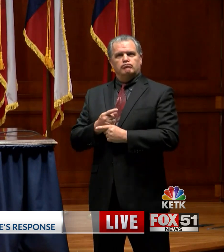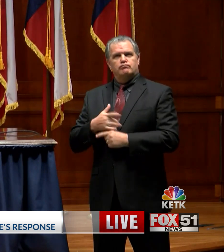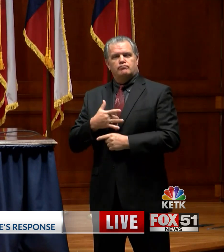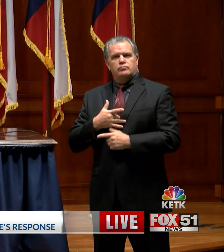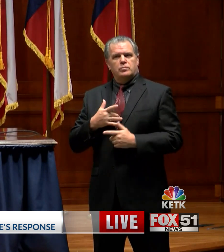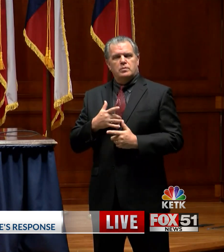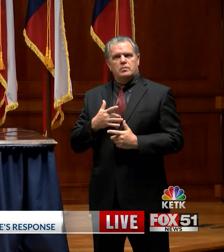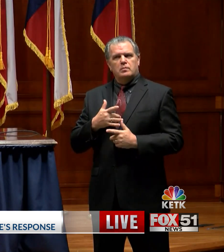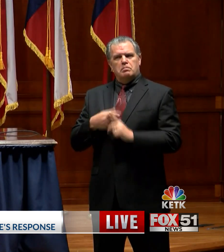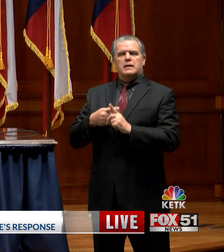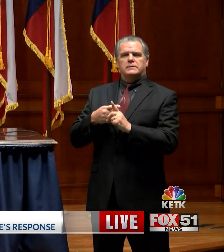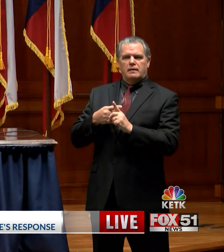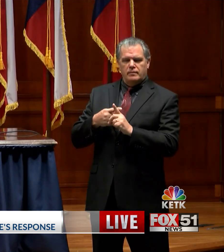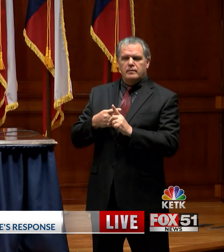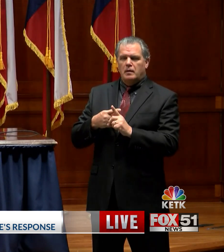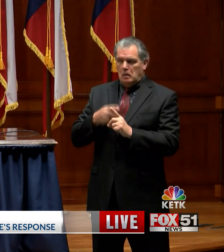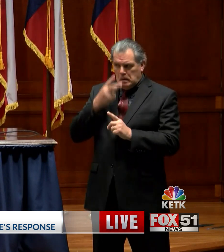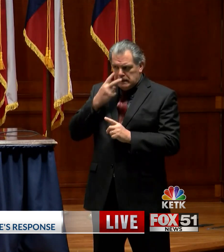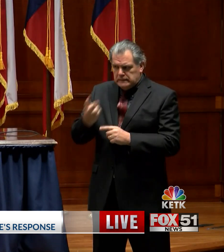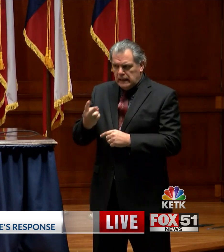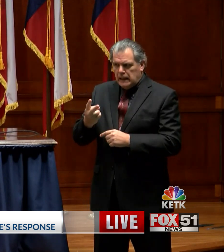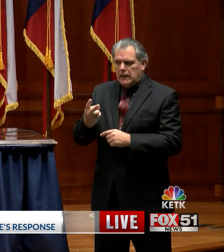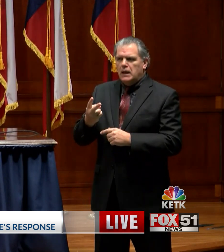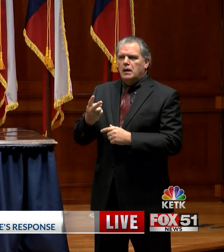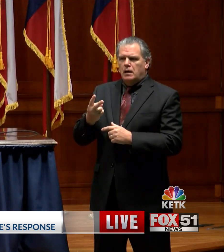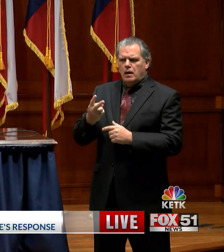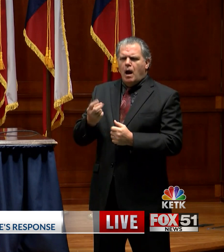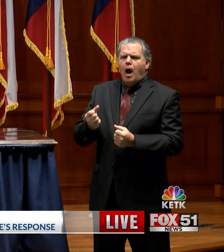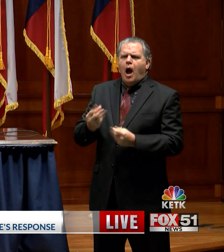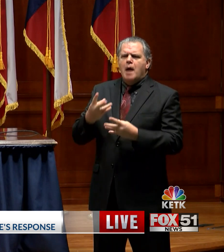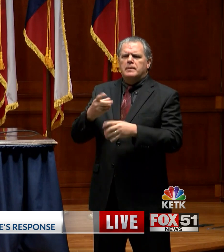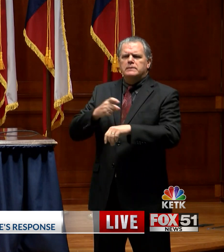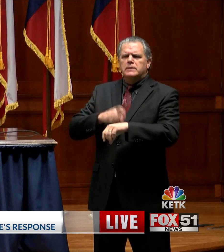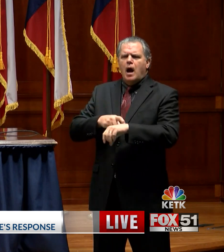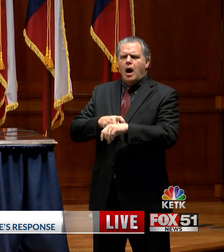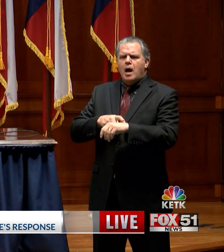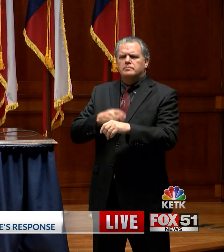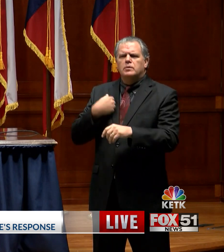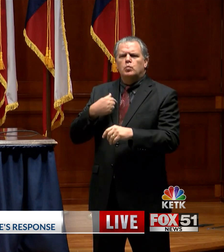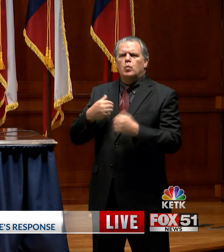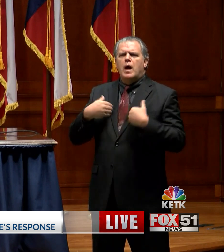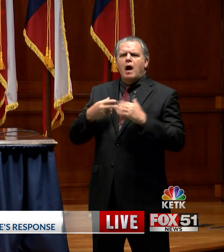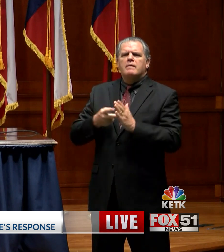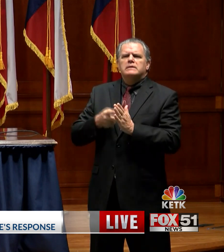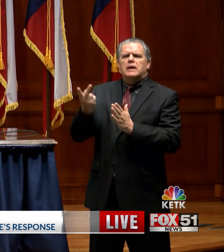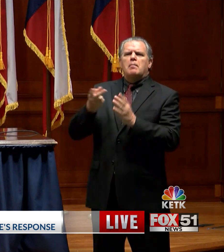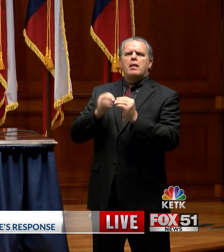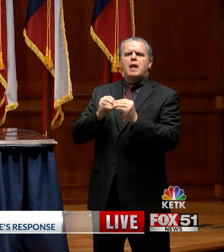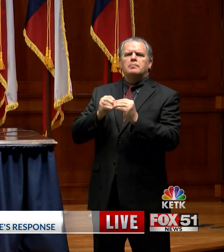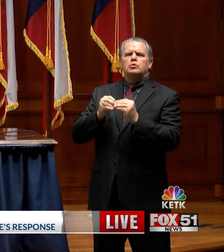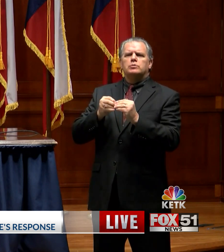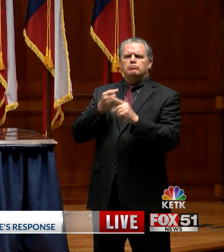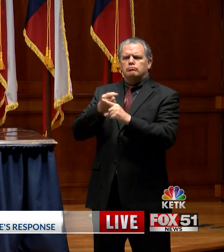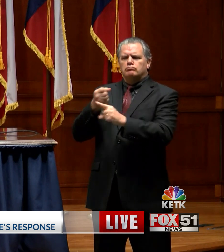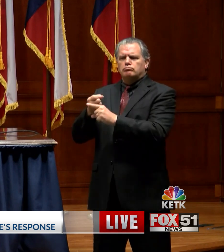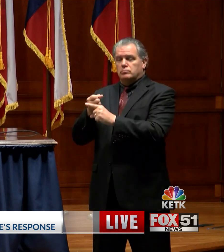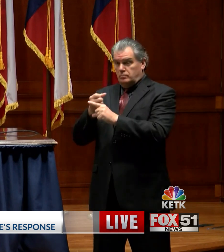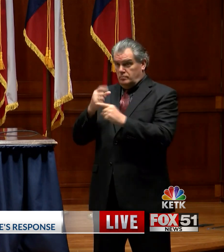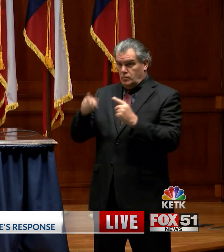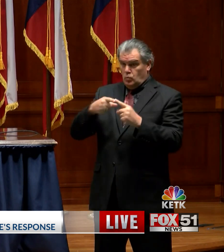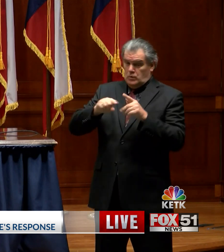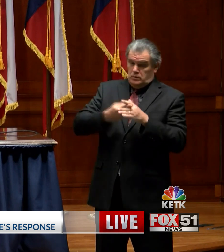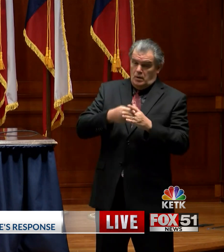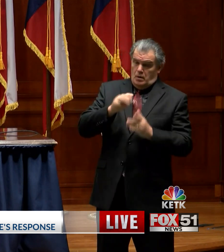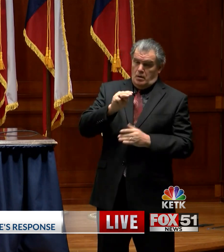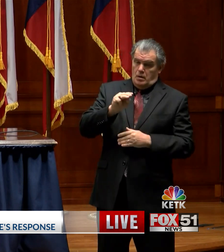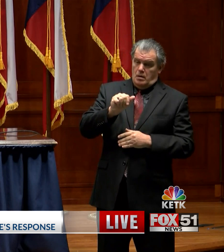how quickly does the number of cases double related to coronavirus. In mid-March, about the time that the governor was executing his